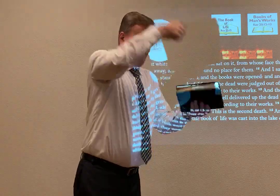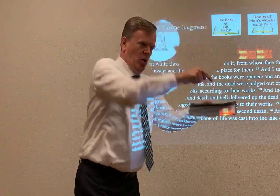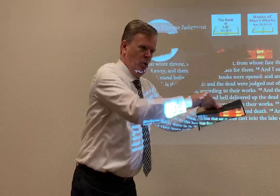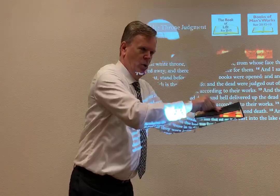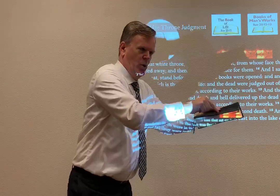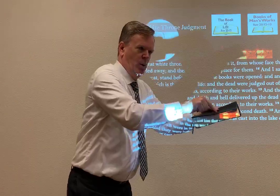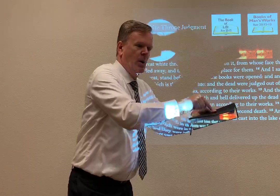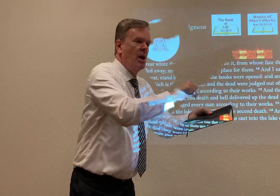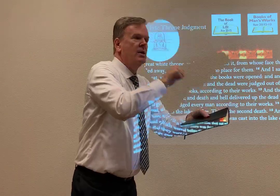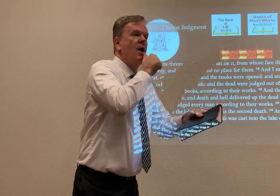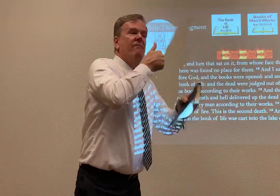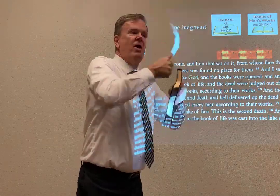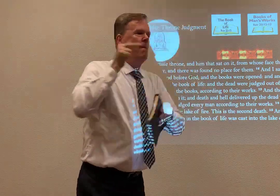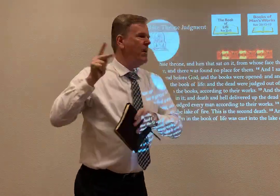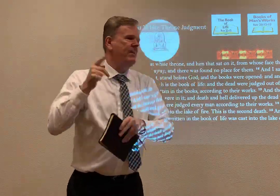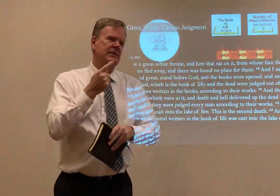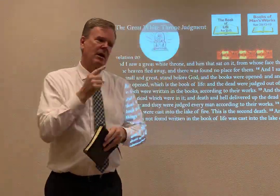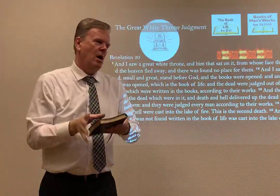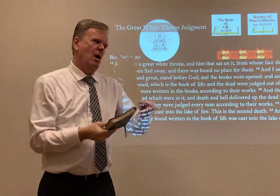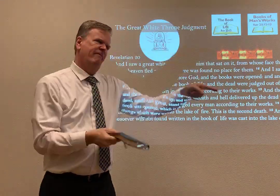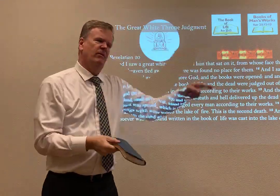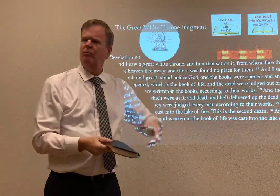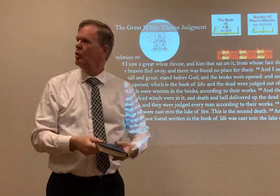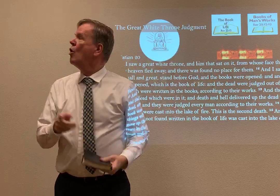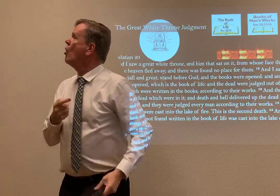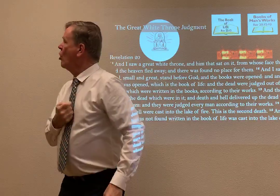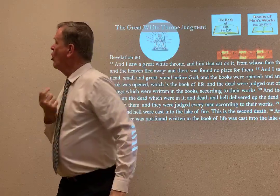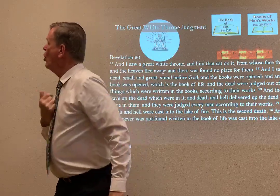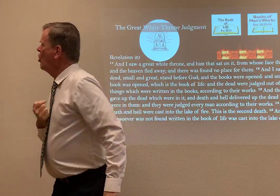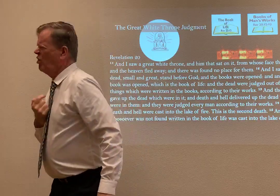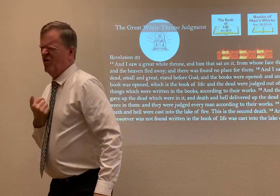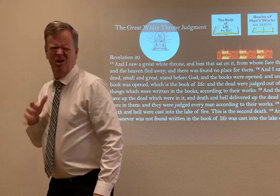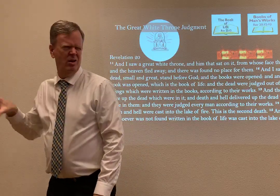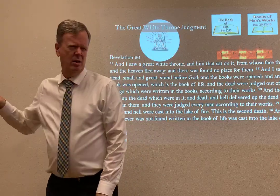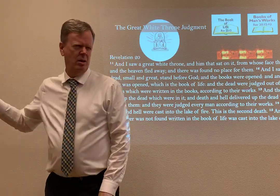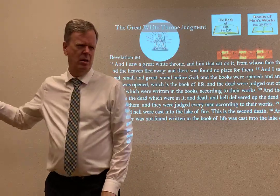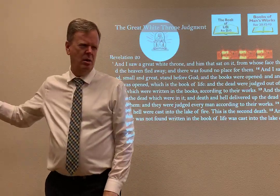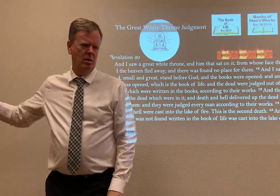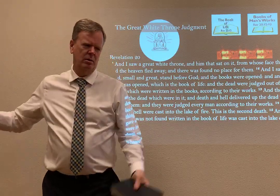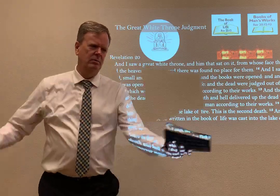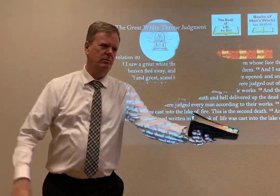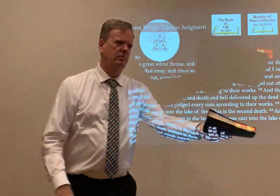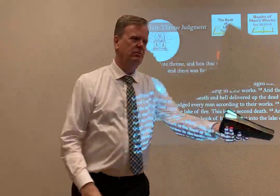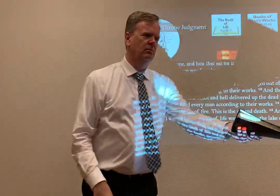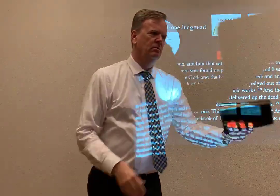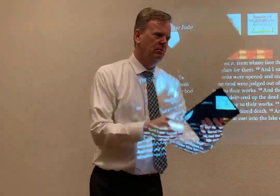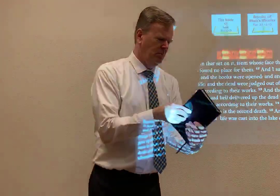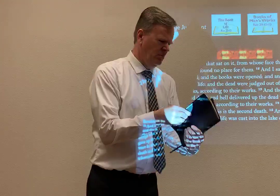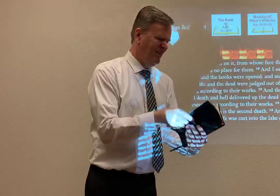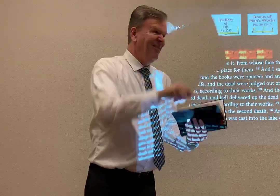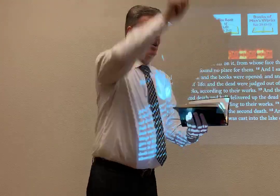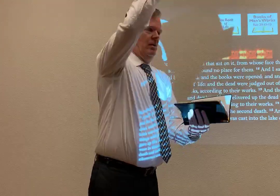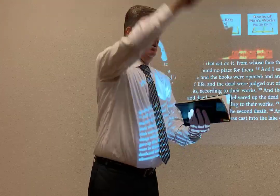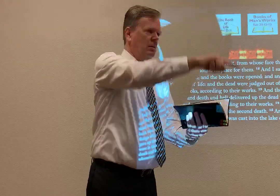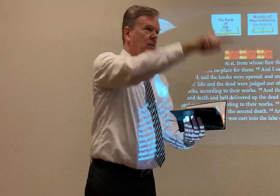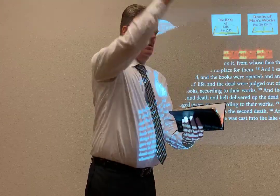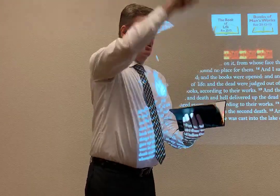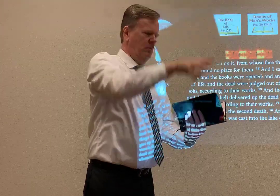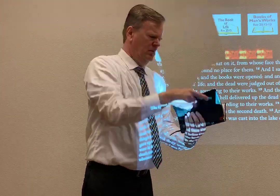right. You follow what this book says. You don't follow what people will tell you, and because that can lead you astray. But we need to follow what this book tells you, because this